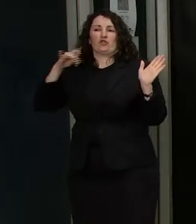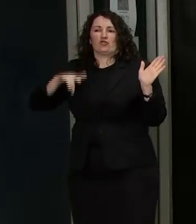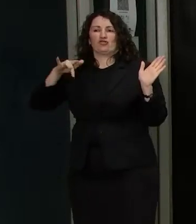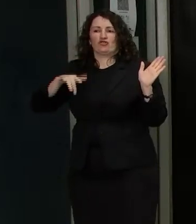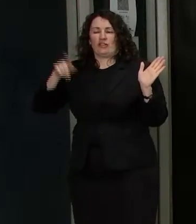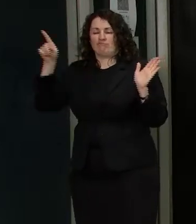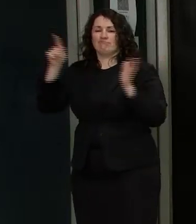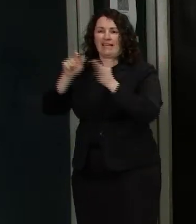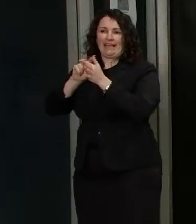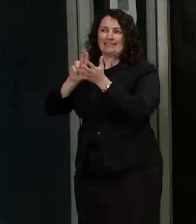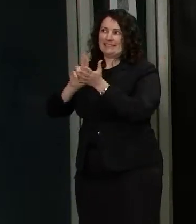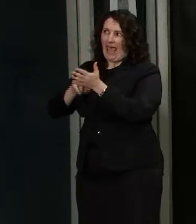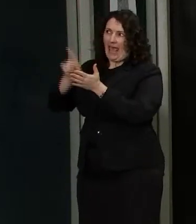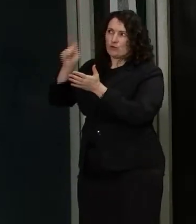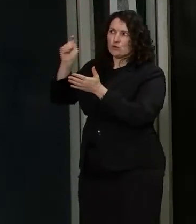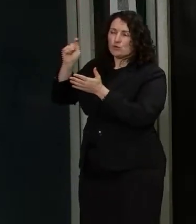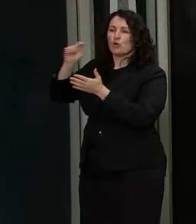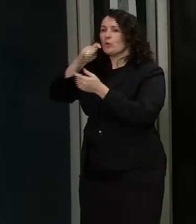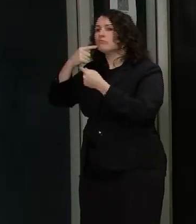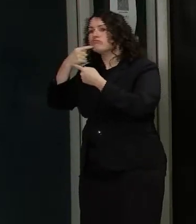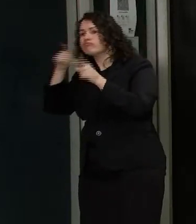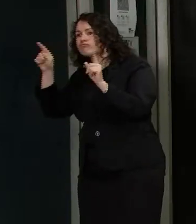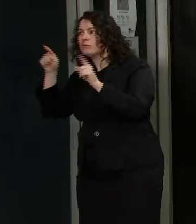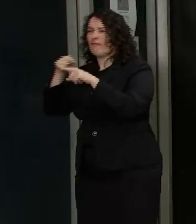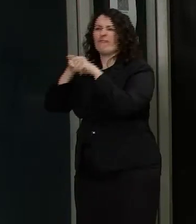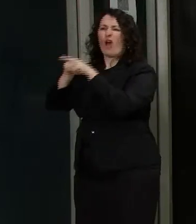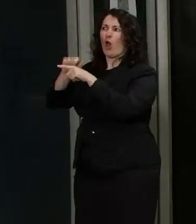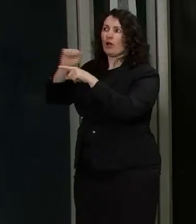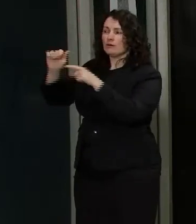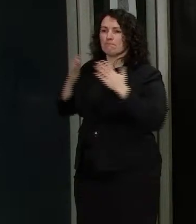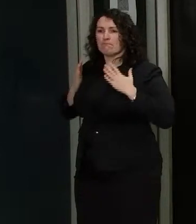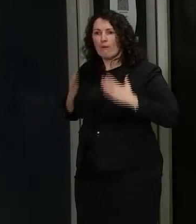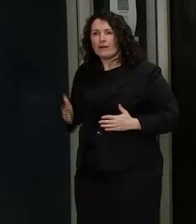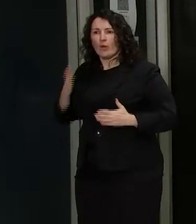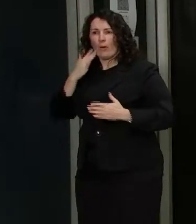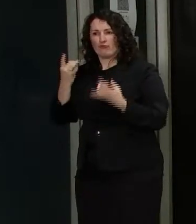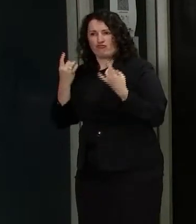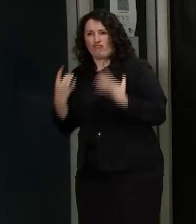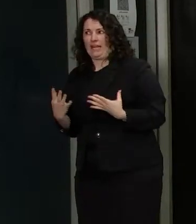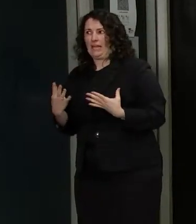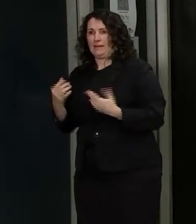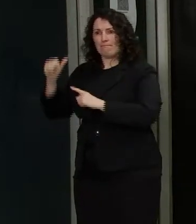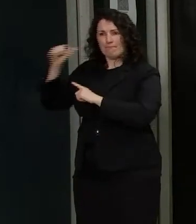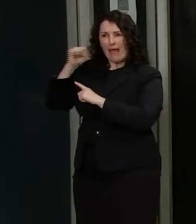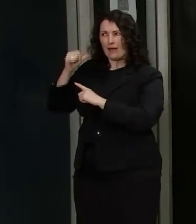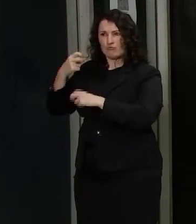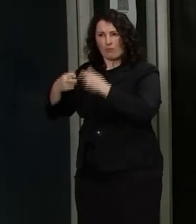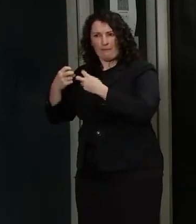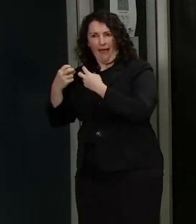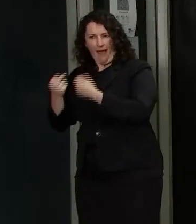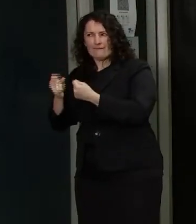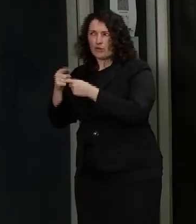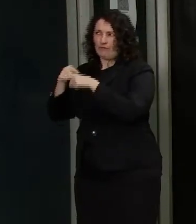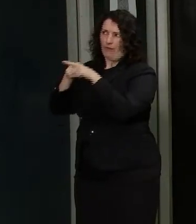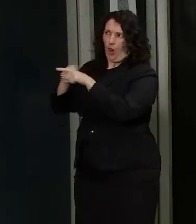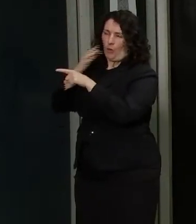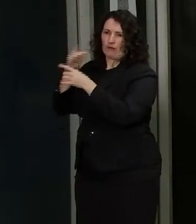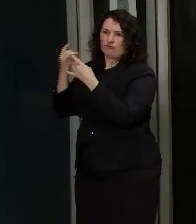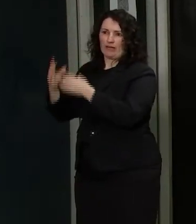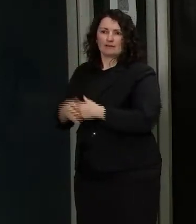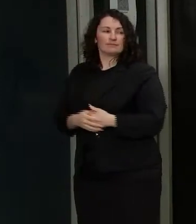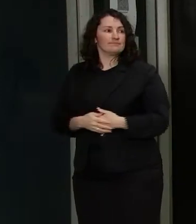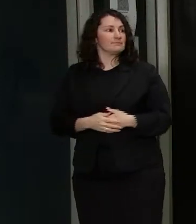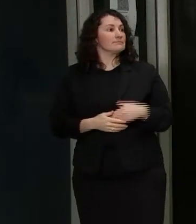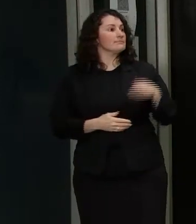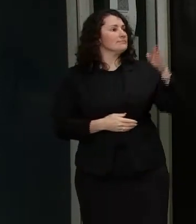provide some further details in terms of when he's able to return to work, but I've got nothing to add to that. Are you looking forward to